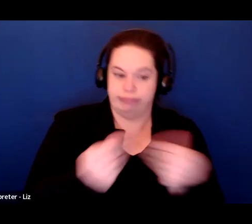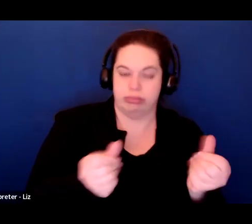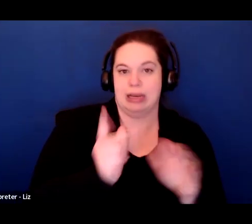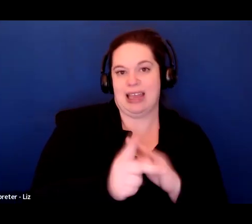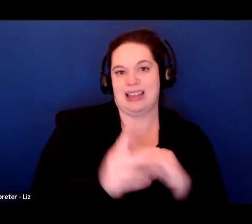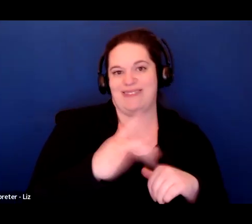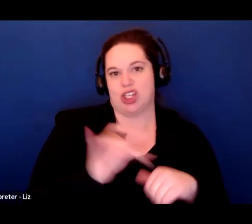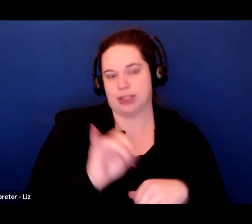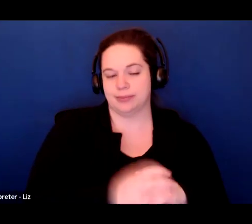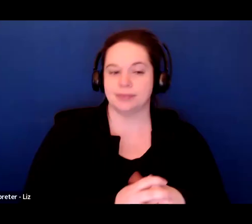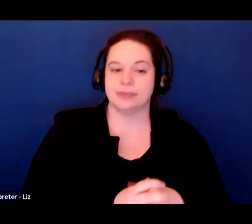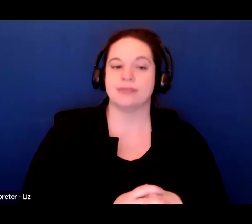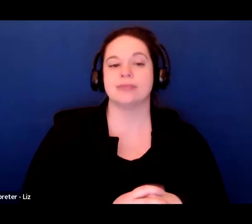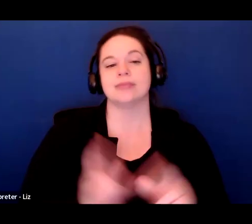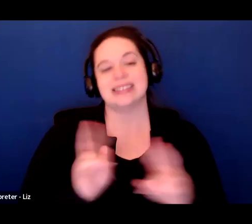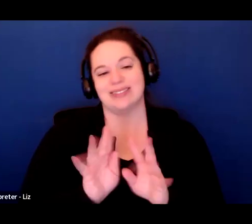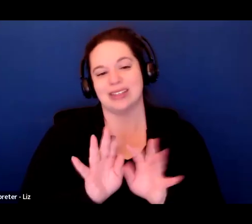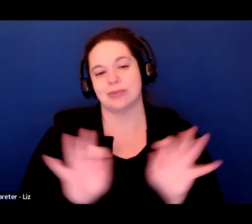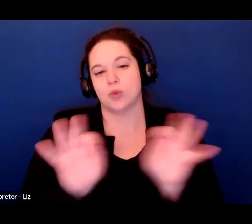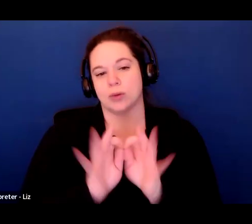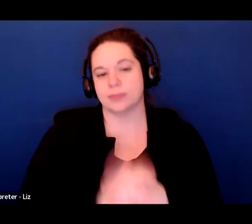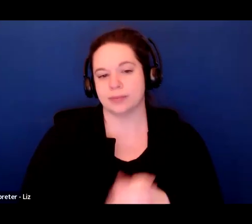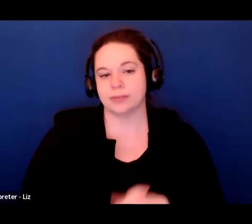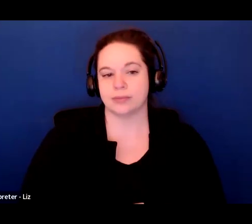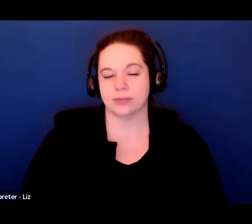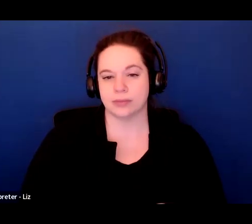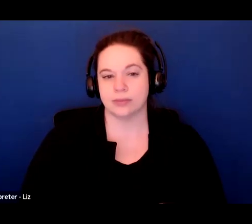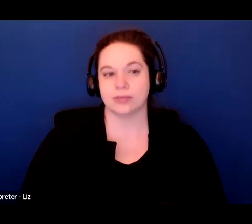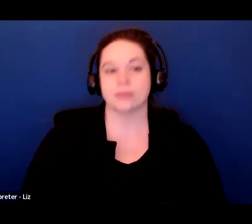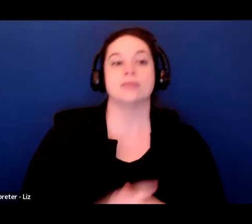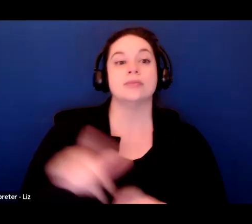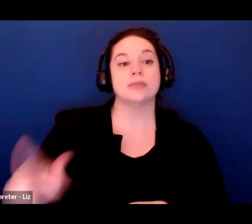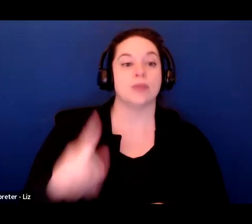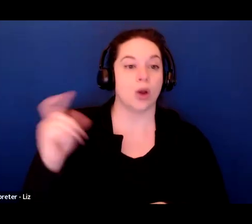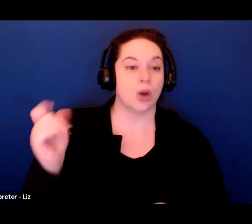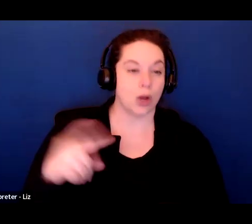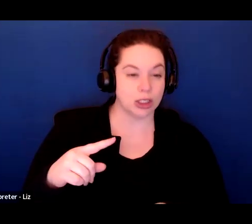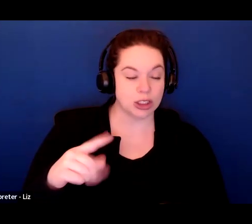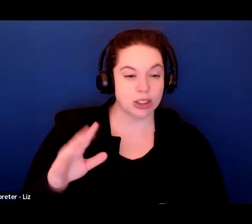infection. So those are very important things. Another question about